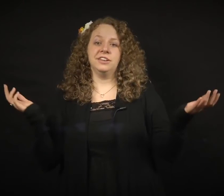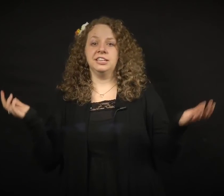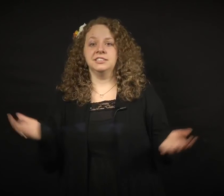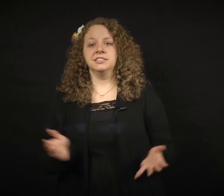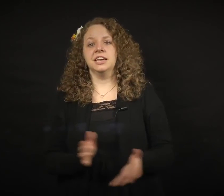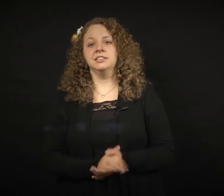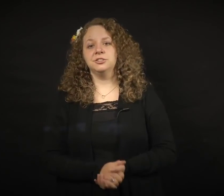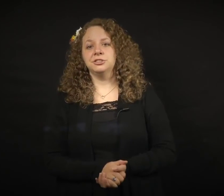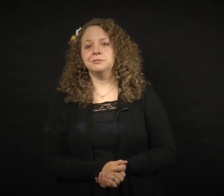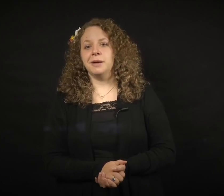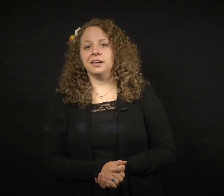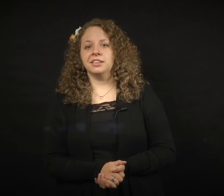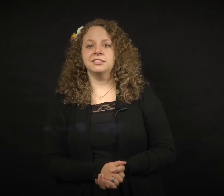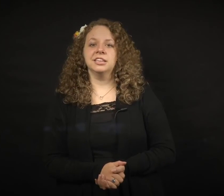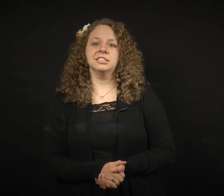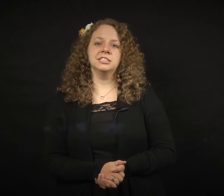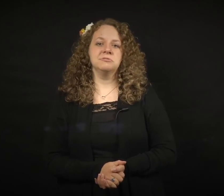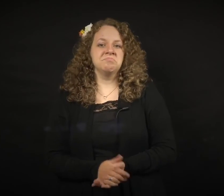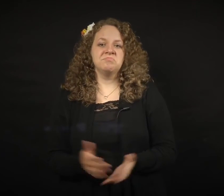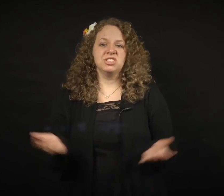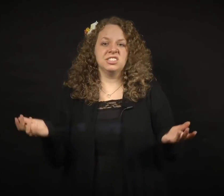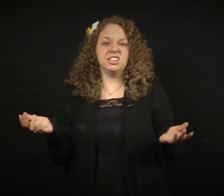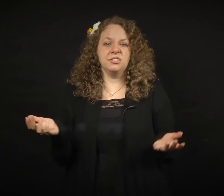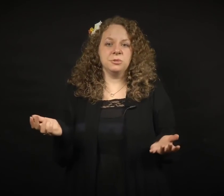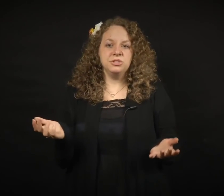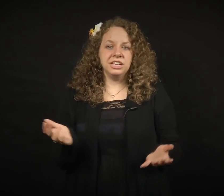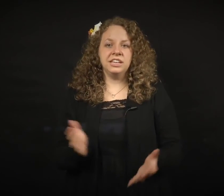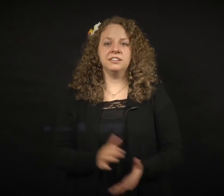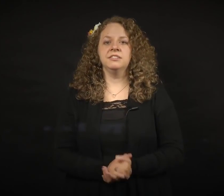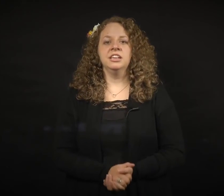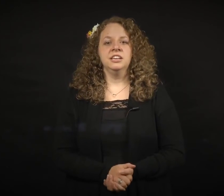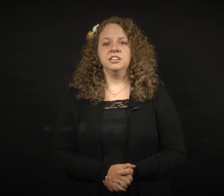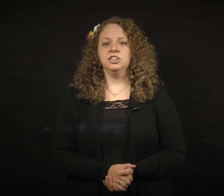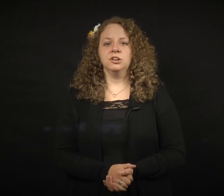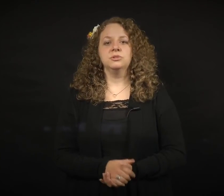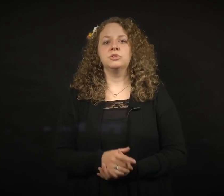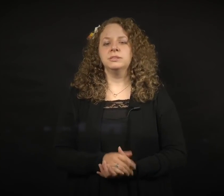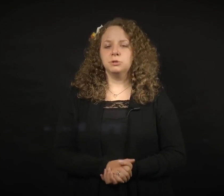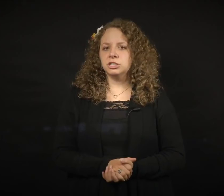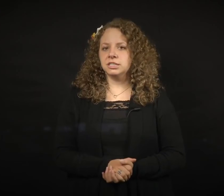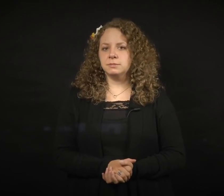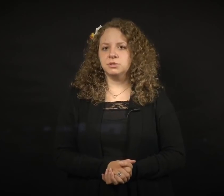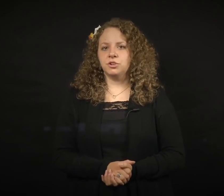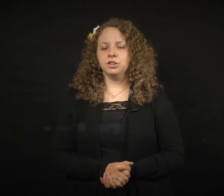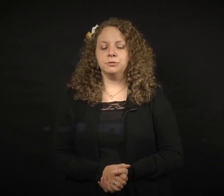face, his head tilted back like this. It's just another routine. He's going to push his lips forward a little bit.